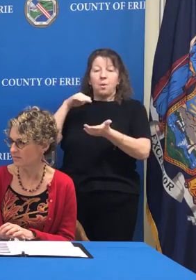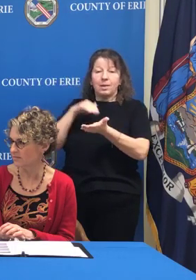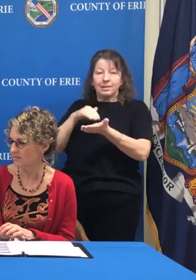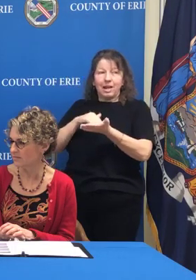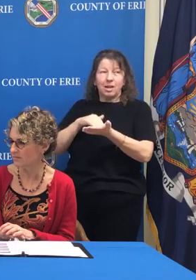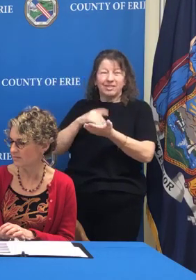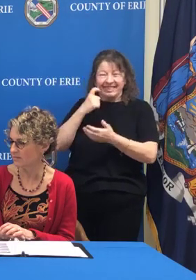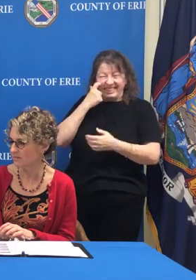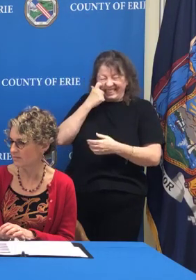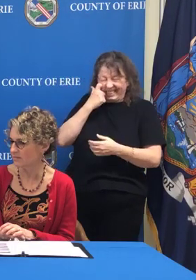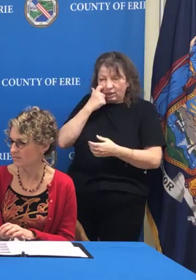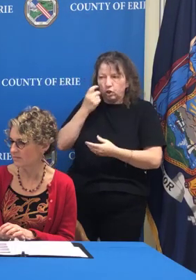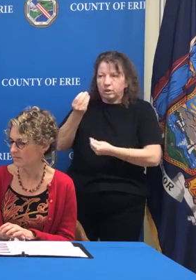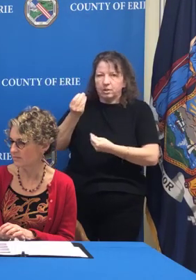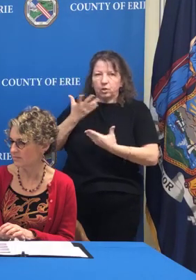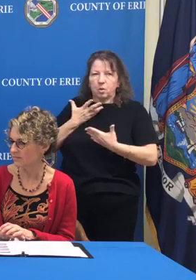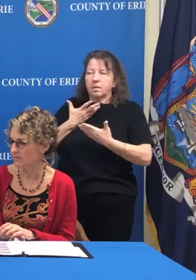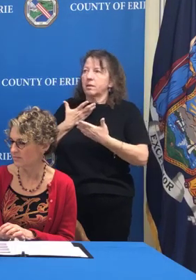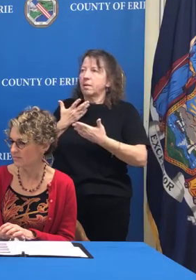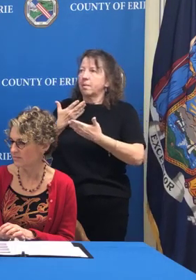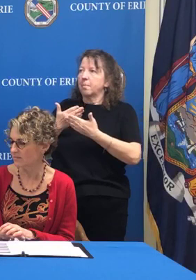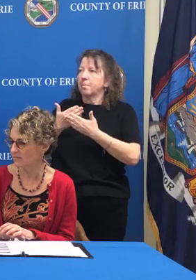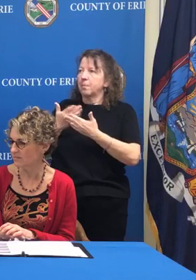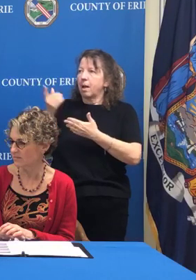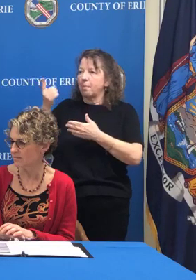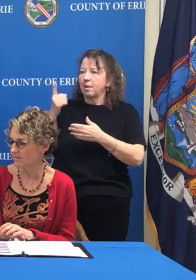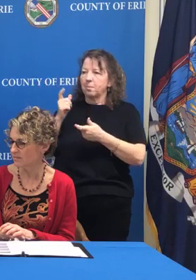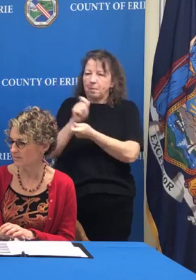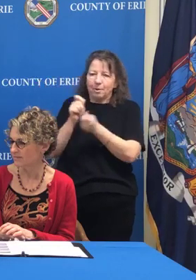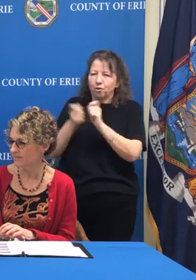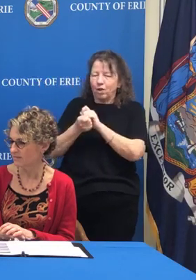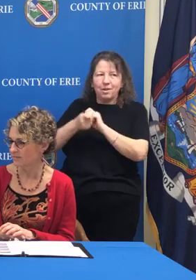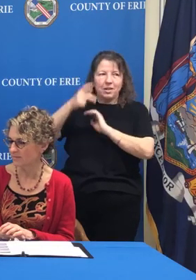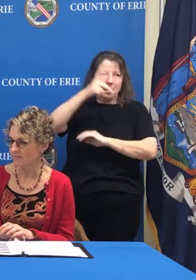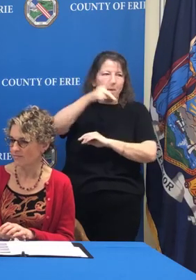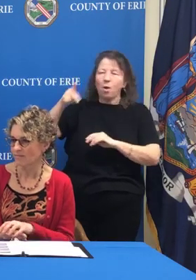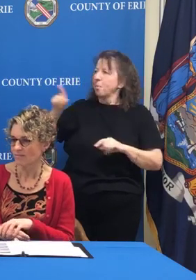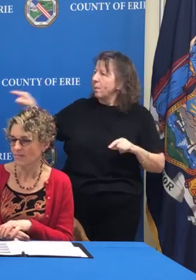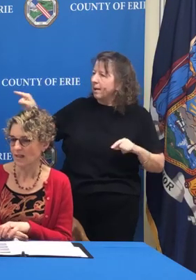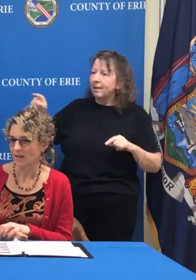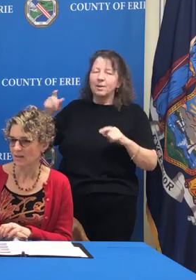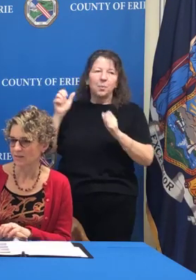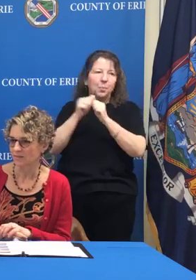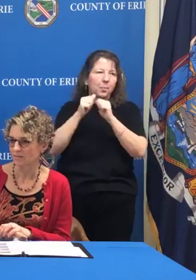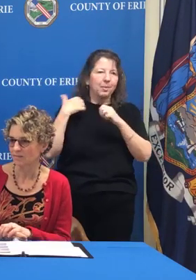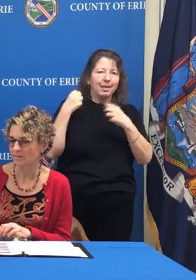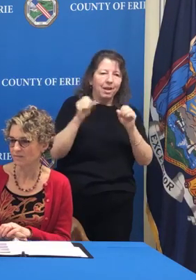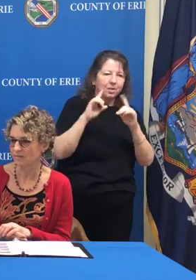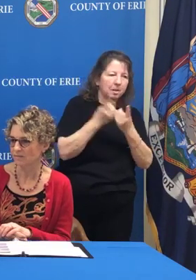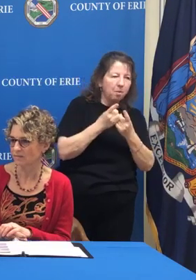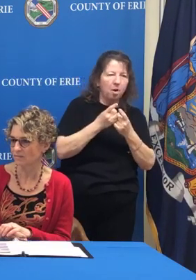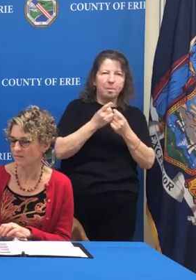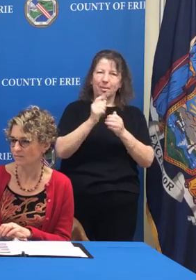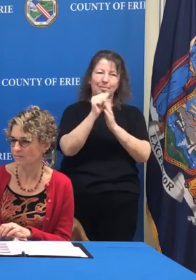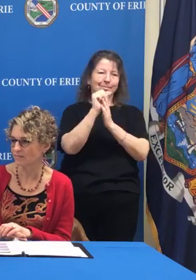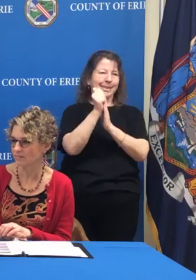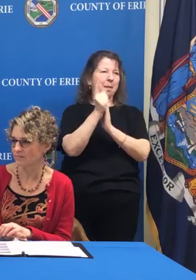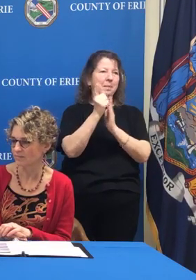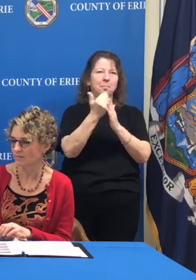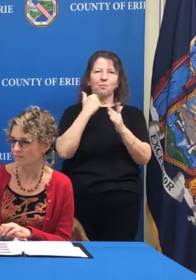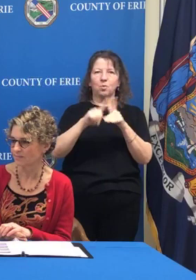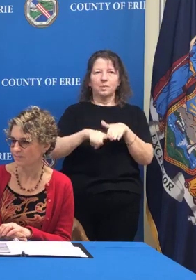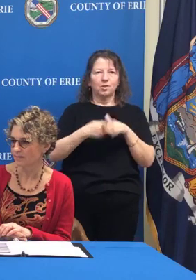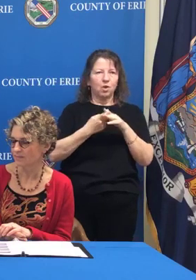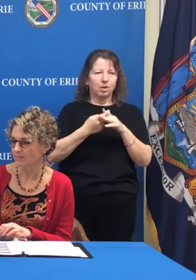of it just before I was changing the PowerPoint presentation with Health Department about 10 minutes before the